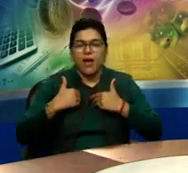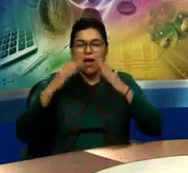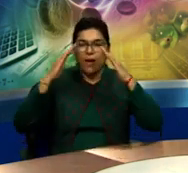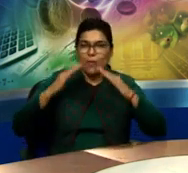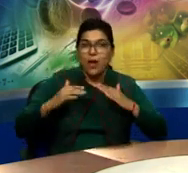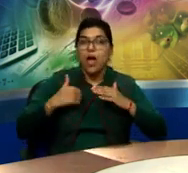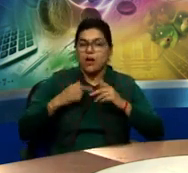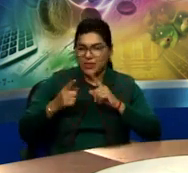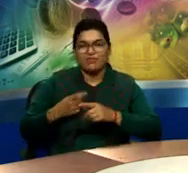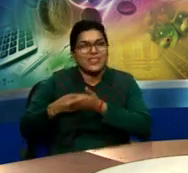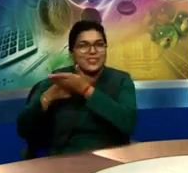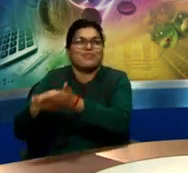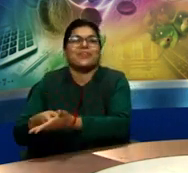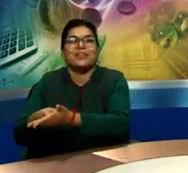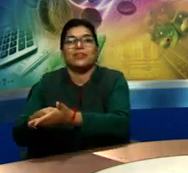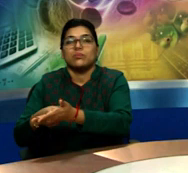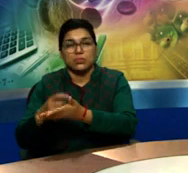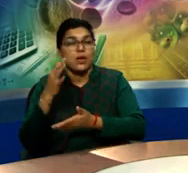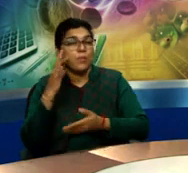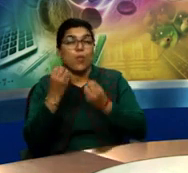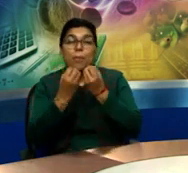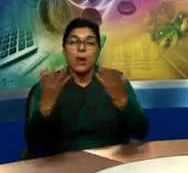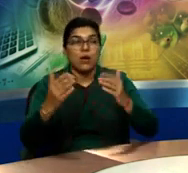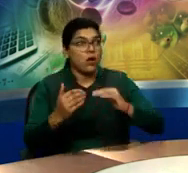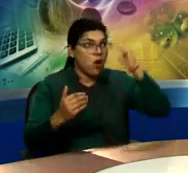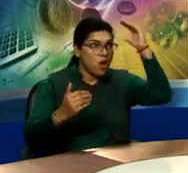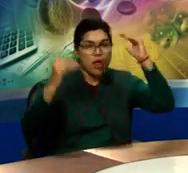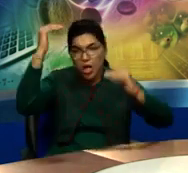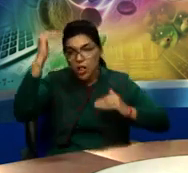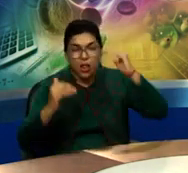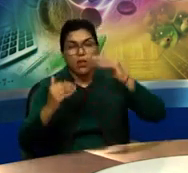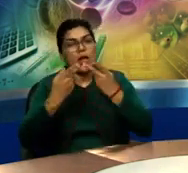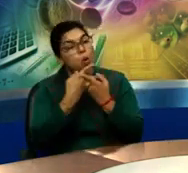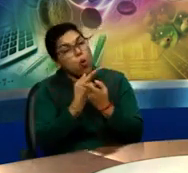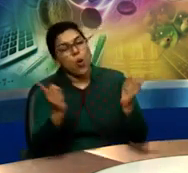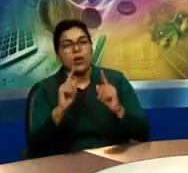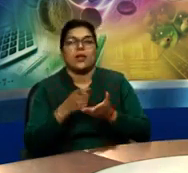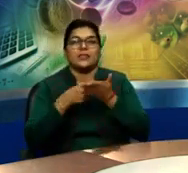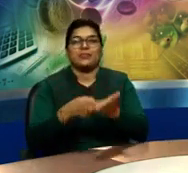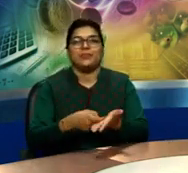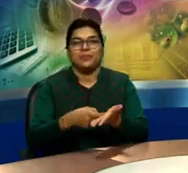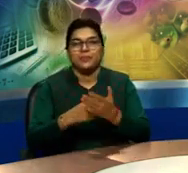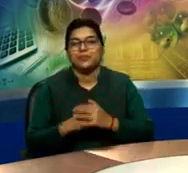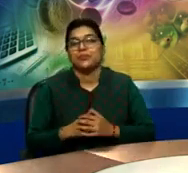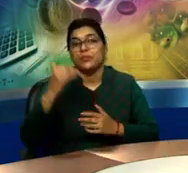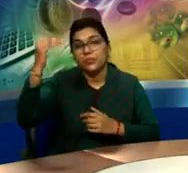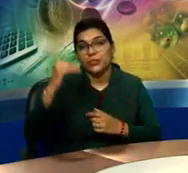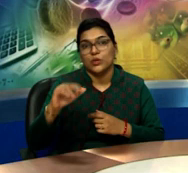And for all those workers who are working with us and who are doing a kind of, other kind